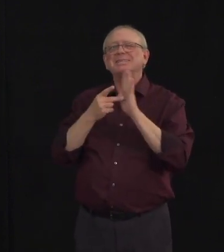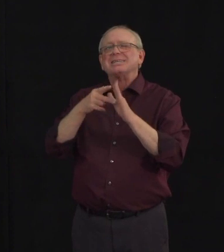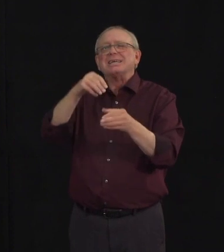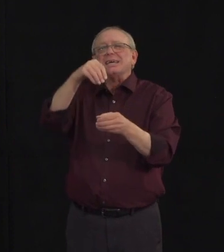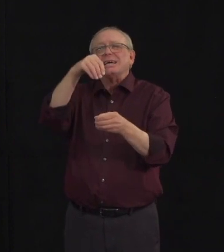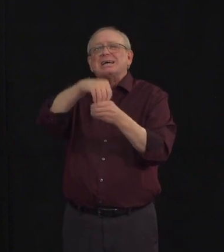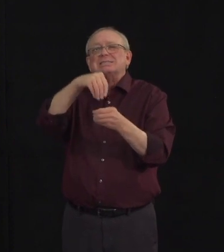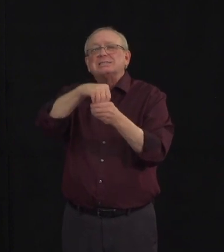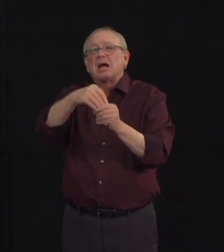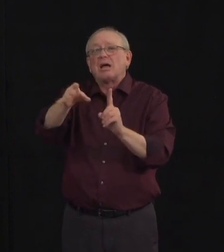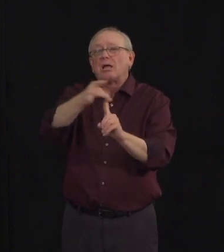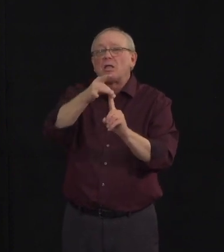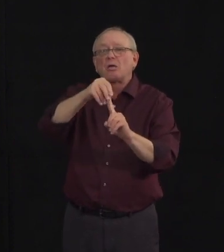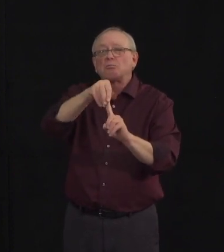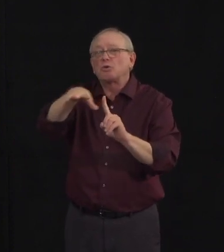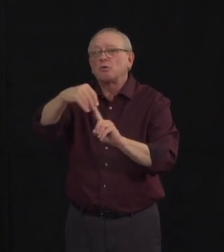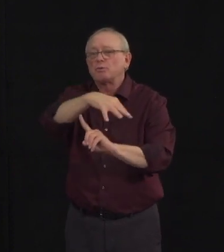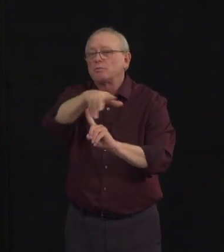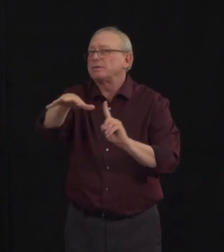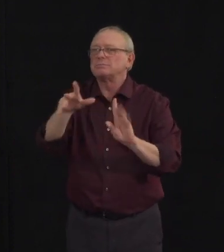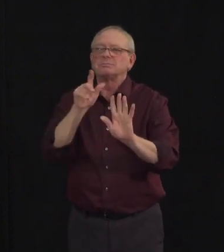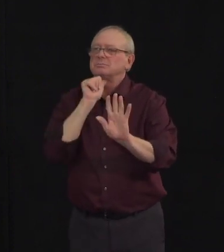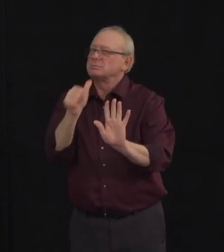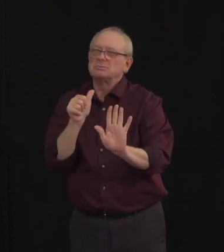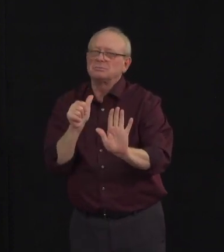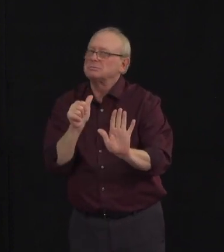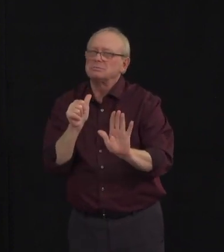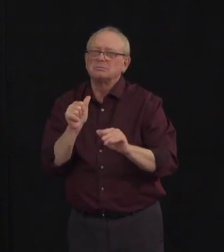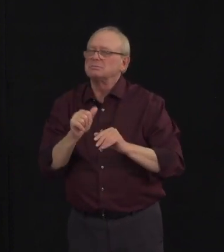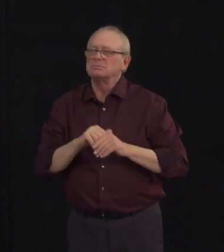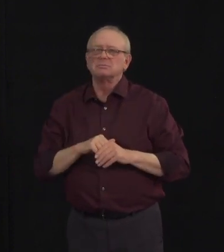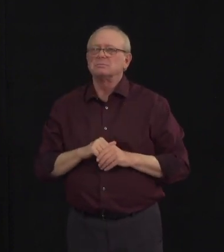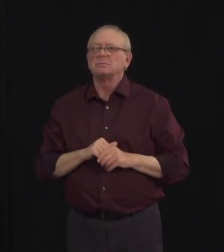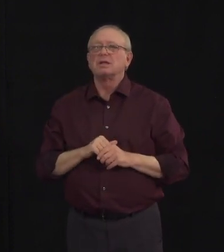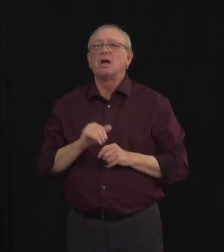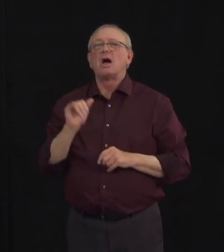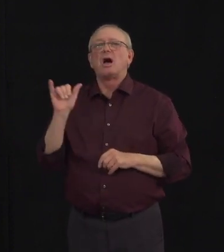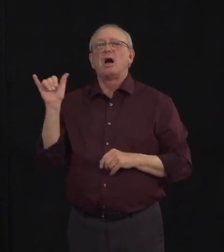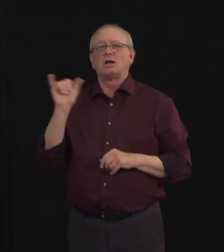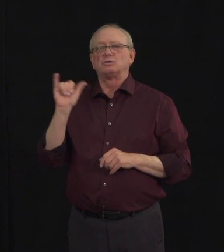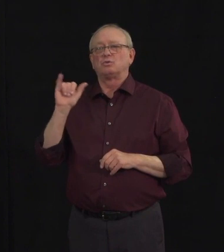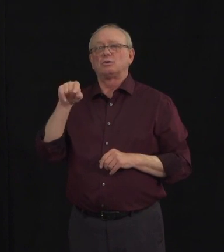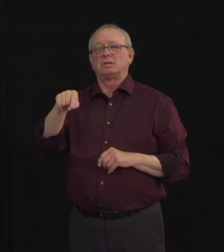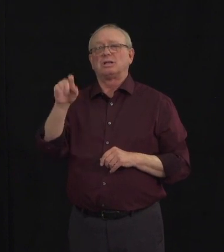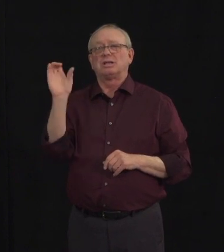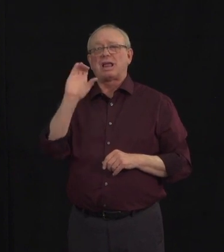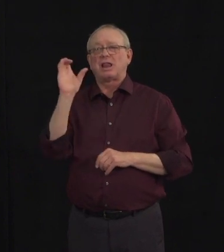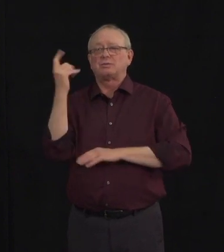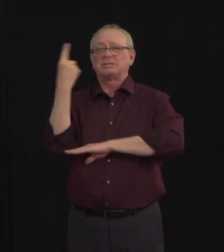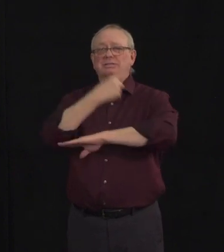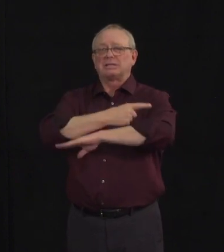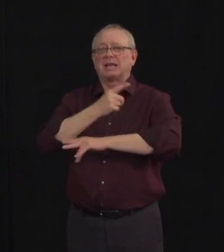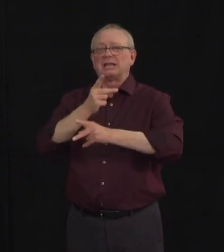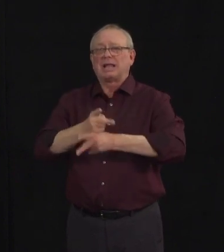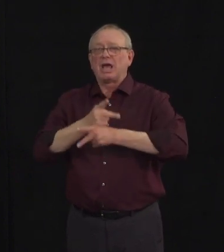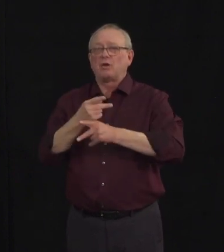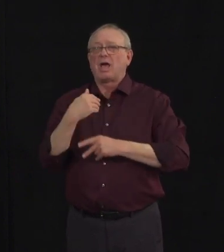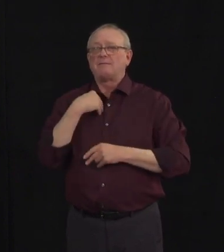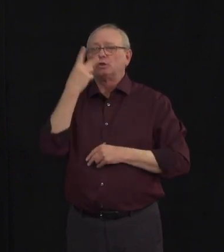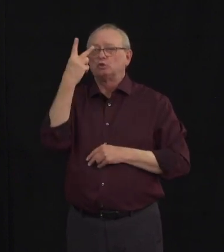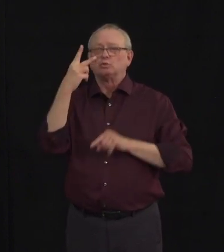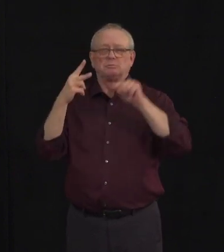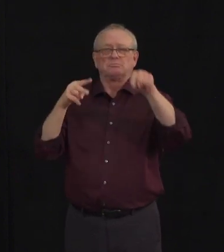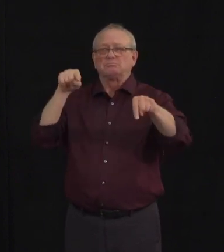3 confirmed cases in workers at 2 unrelated Calgary daycares. The cases in question are